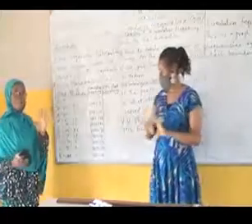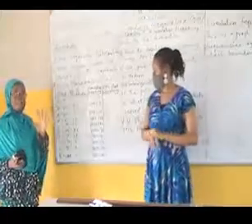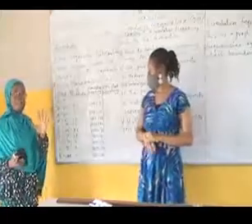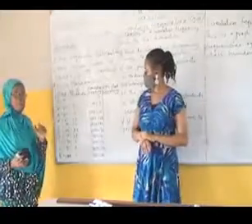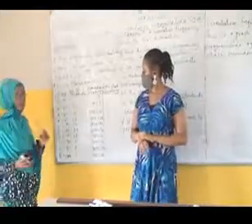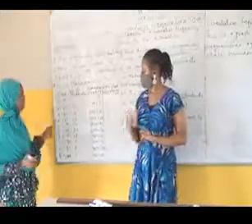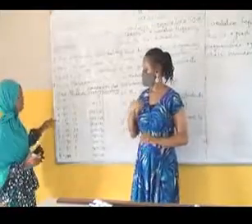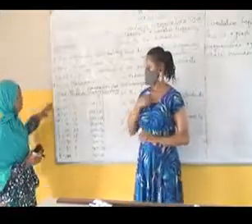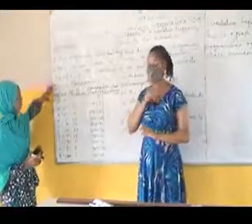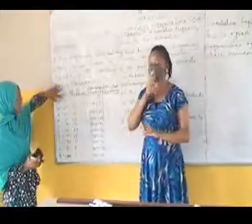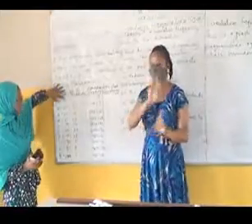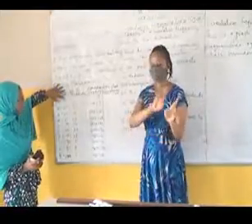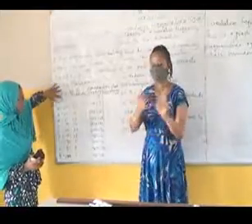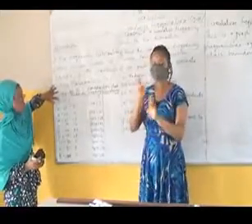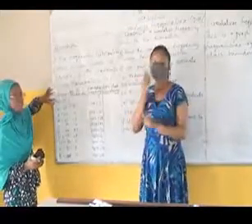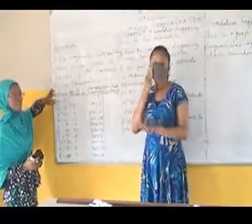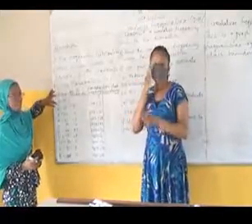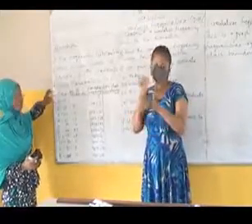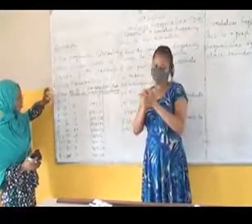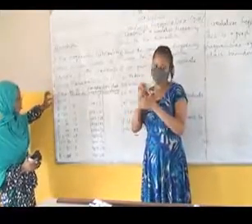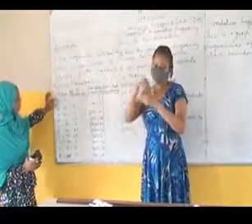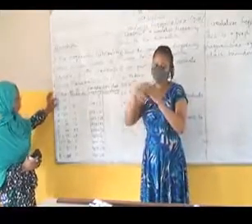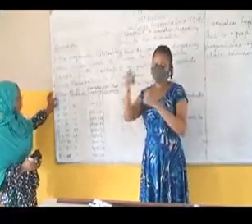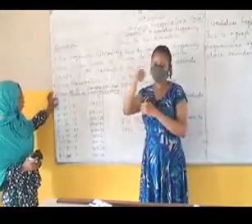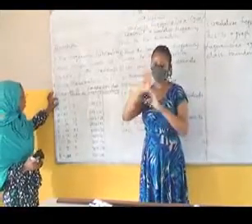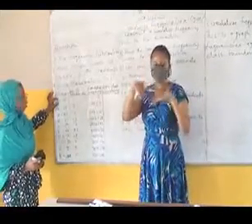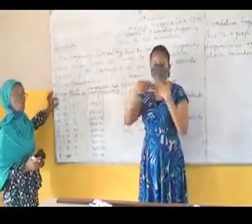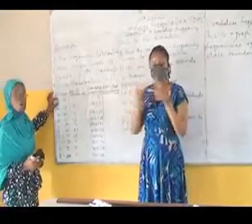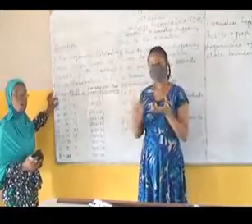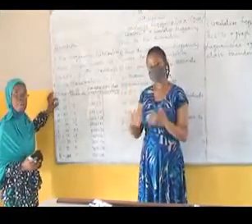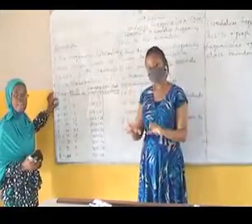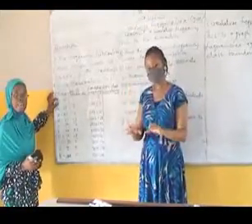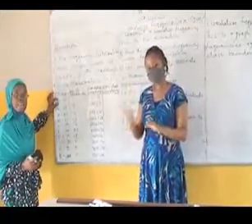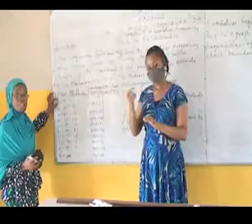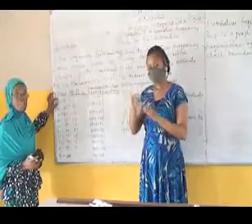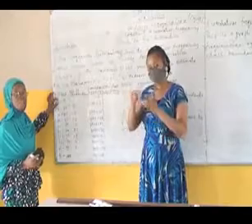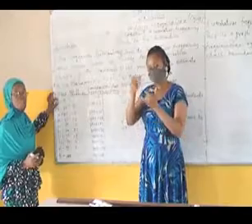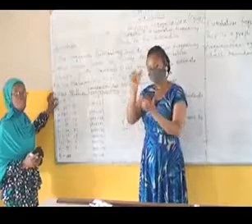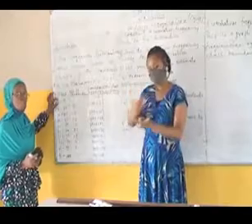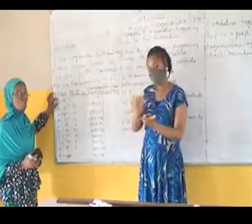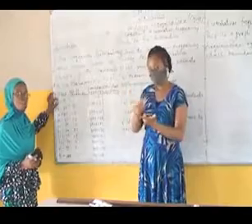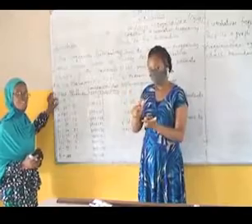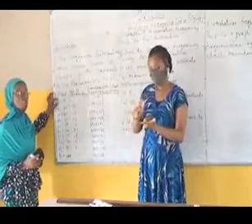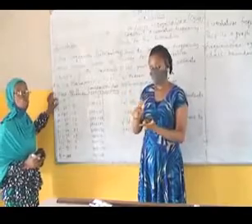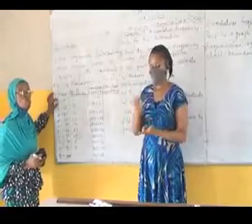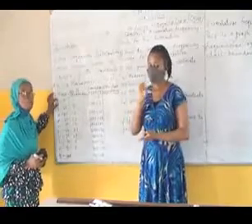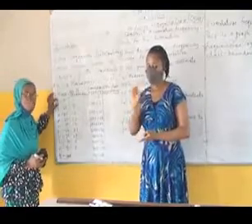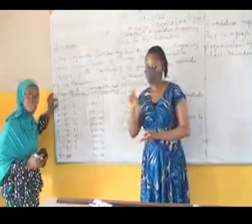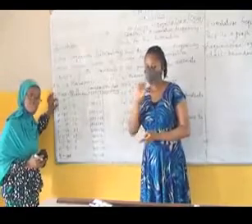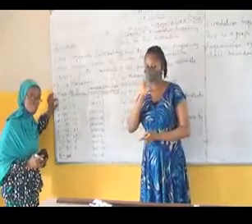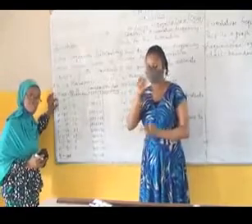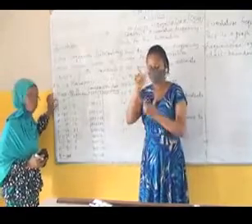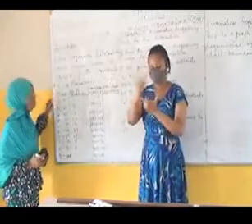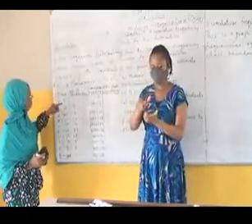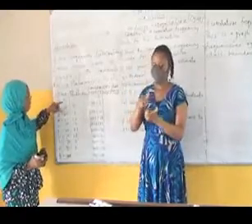are already aware that in any given class, the lower mark here is referred to as the lower